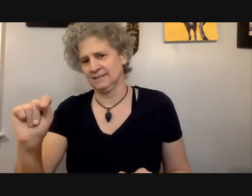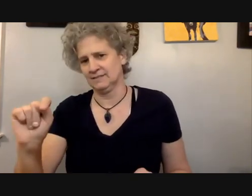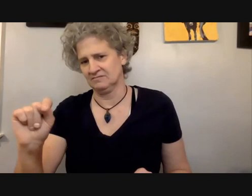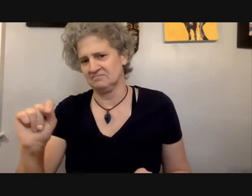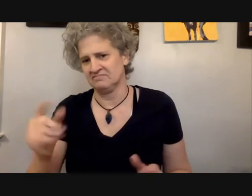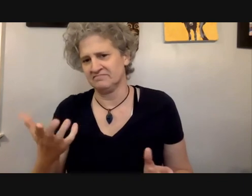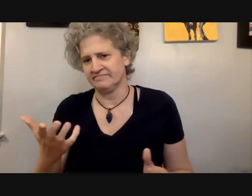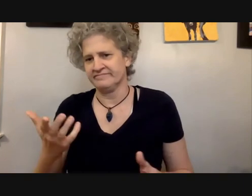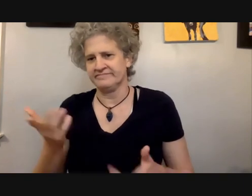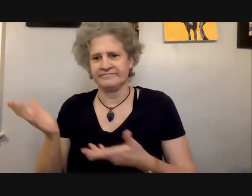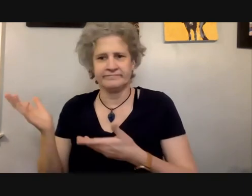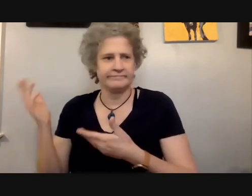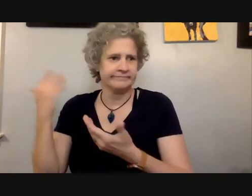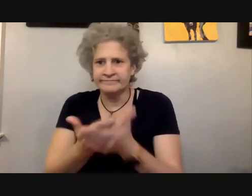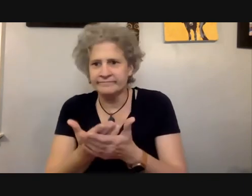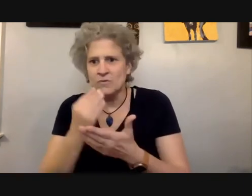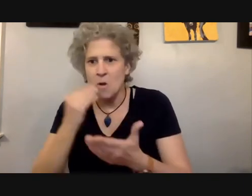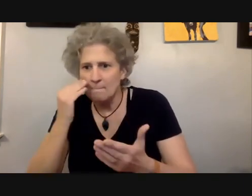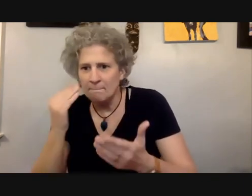EMT, finger spelled.